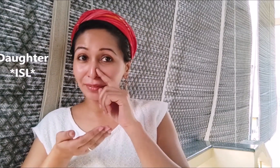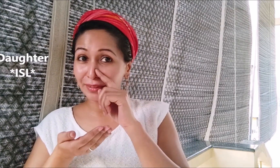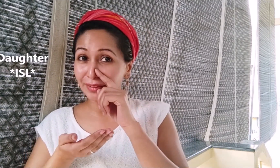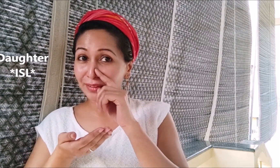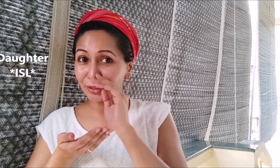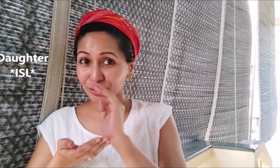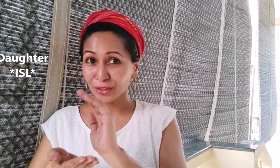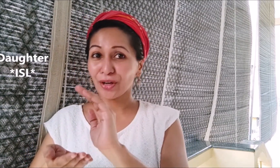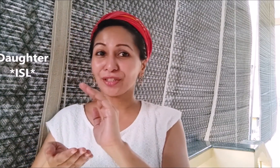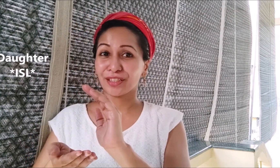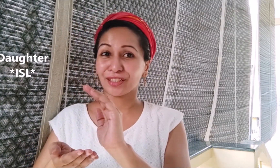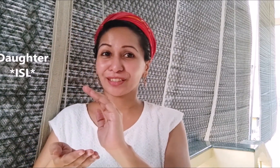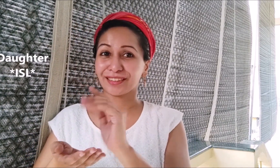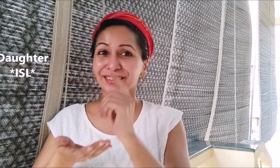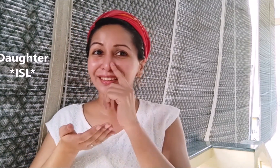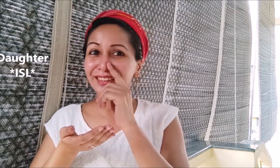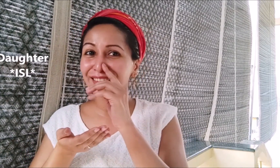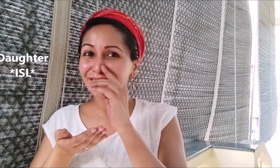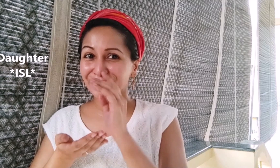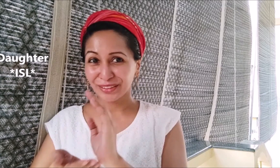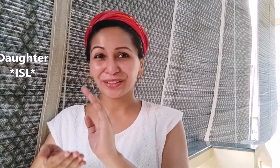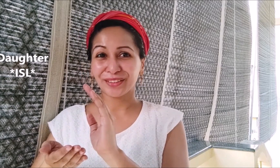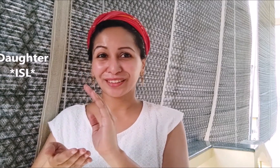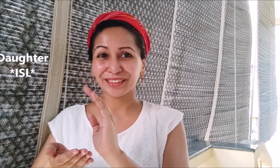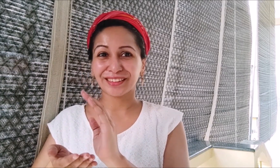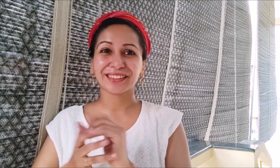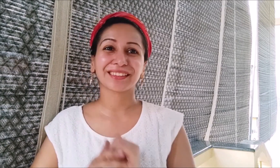Daughter, daughter,